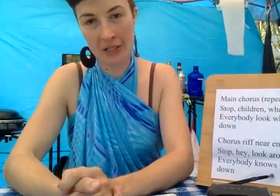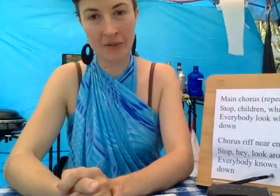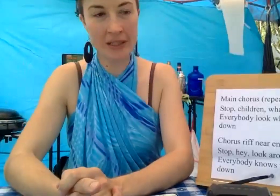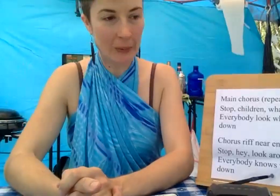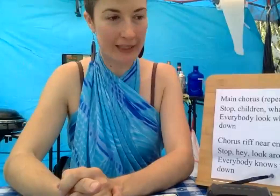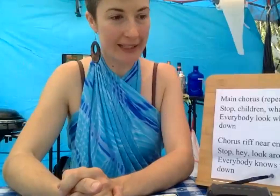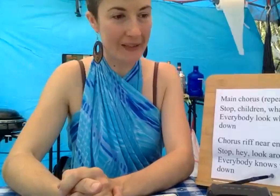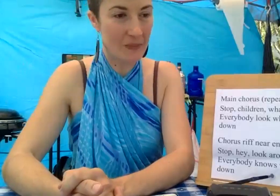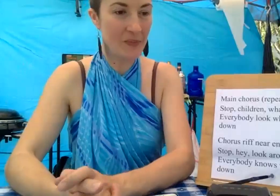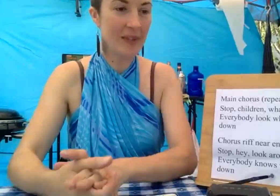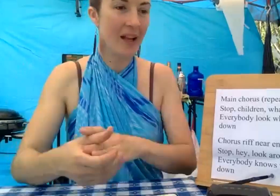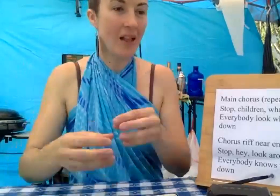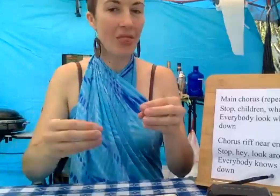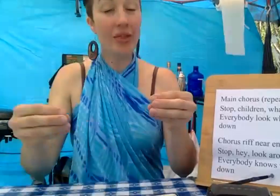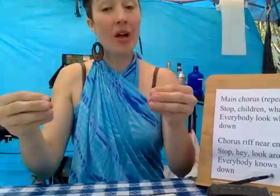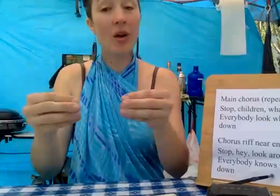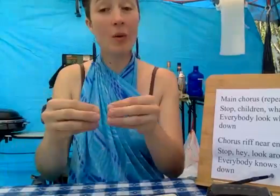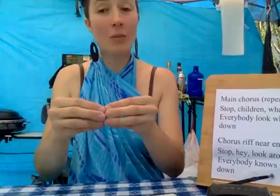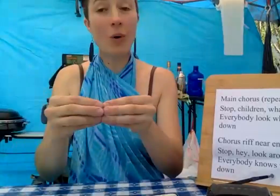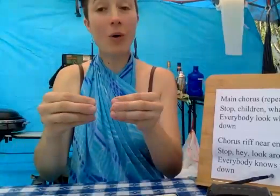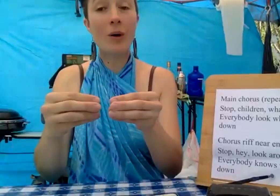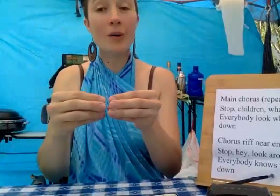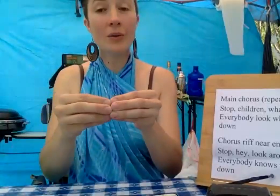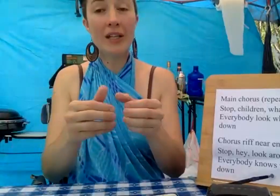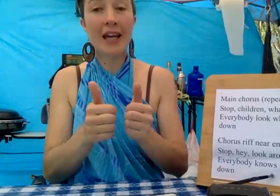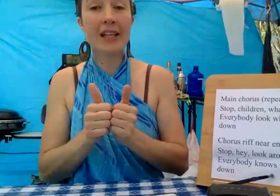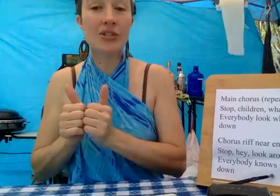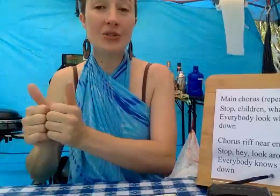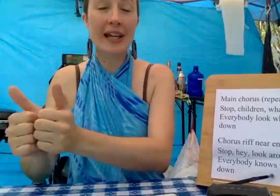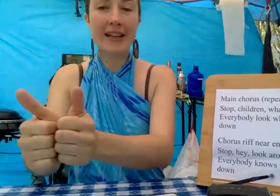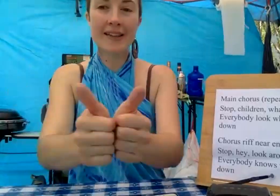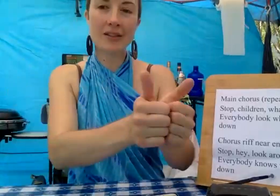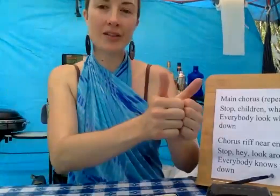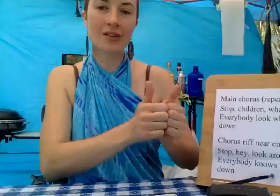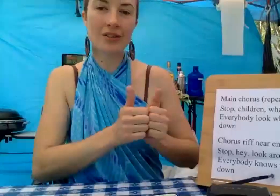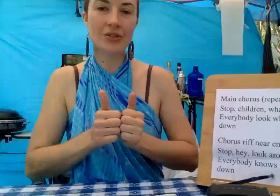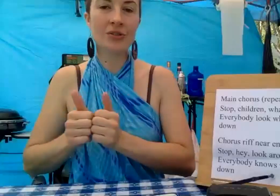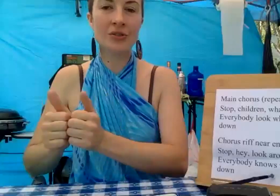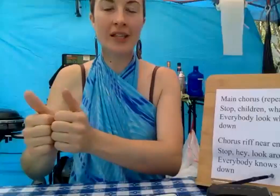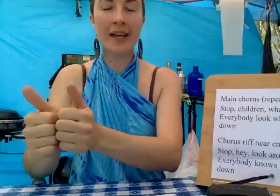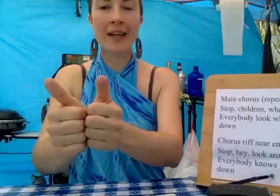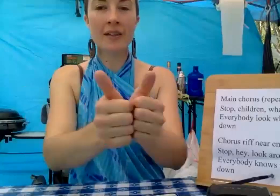on really quickly. The more we get together,